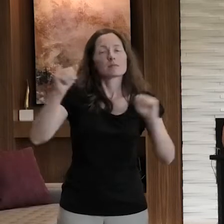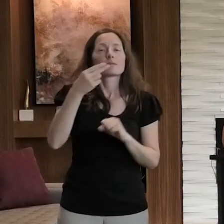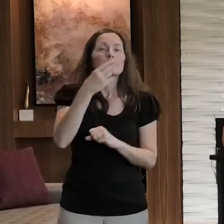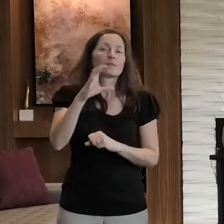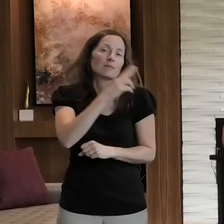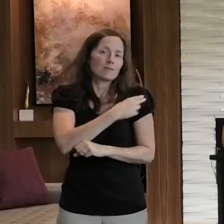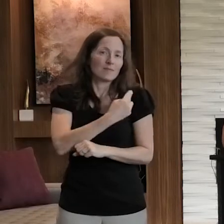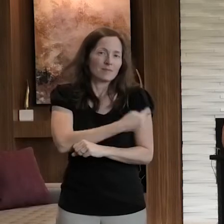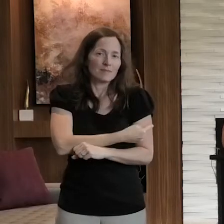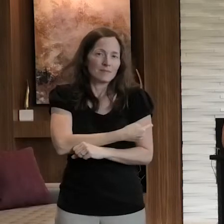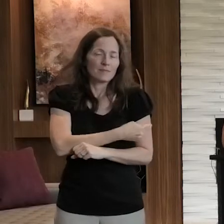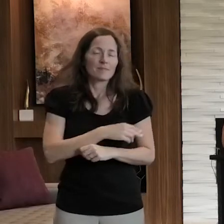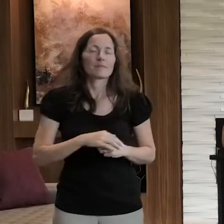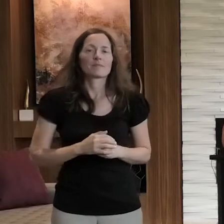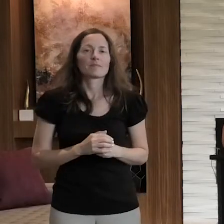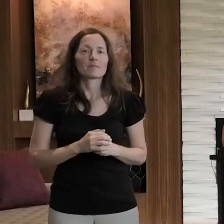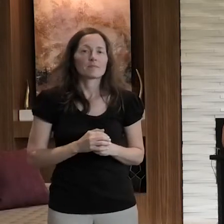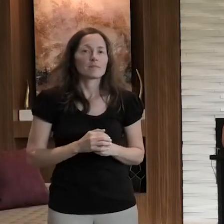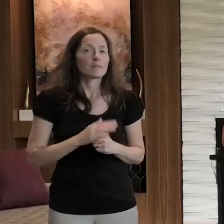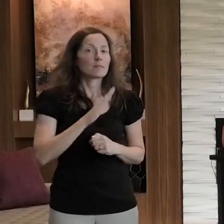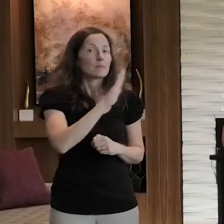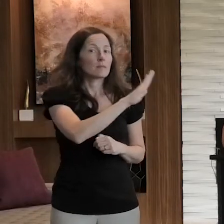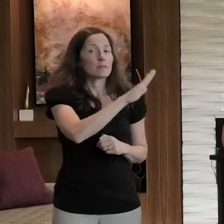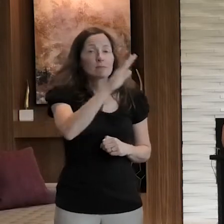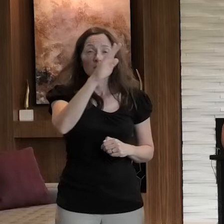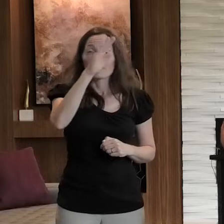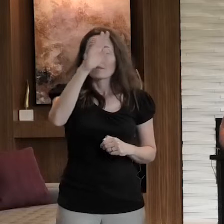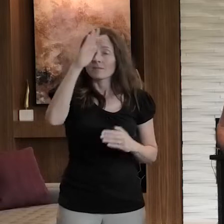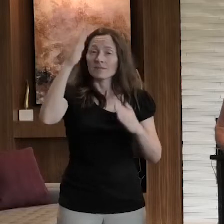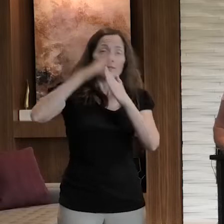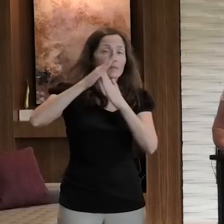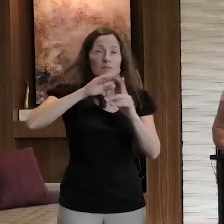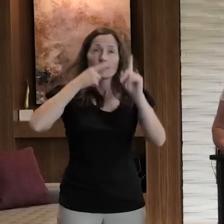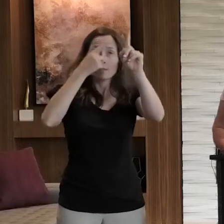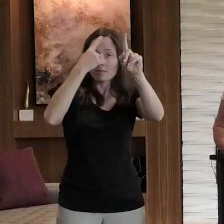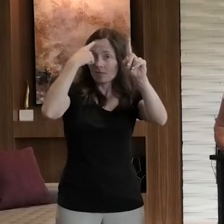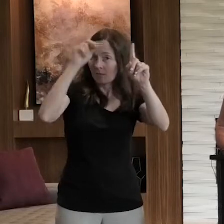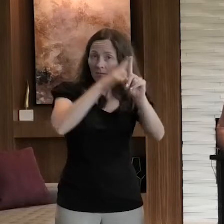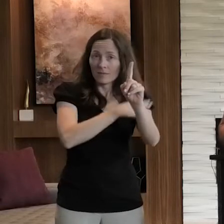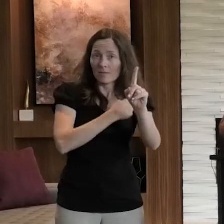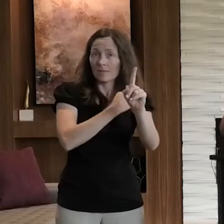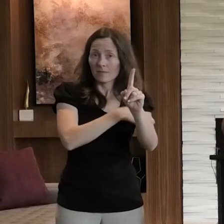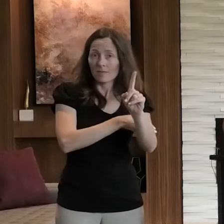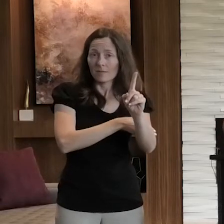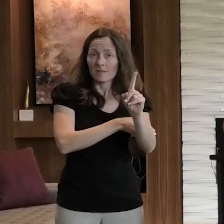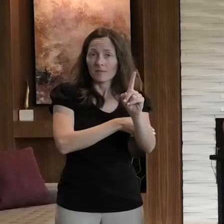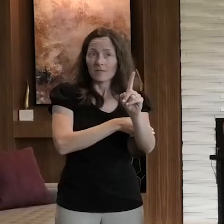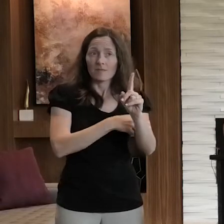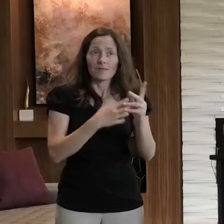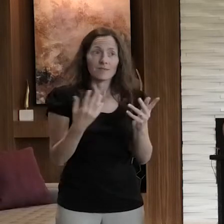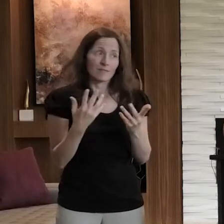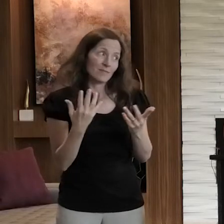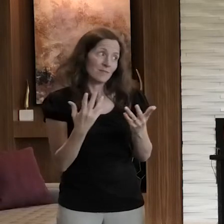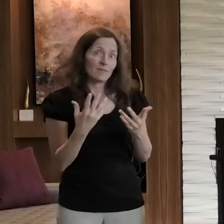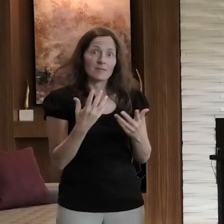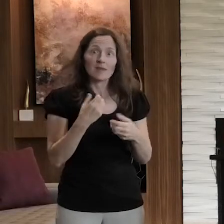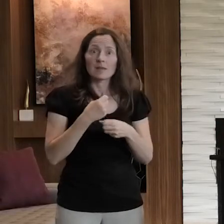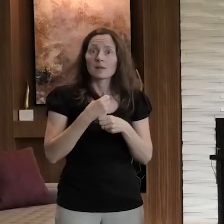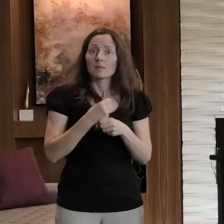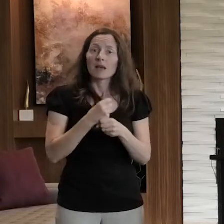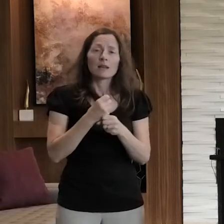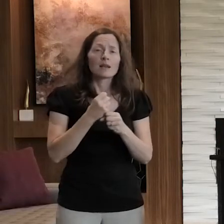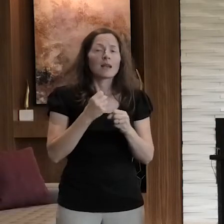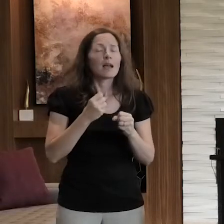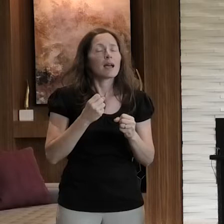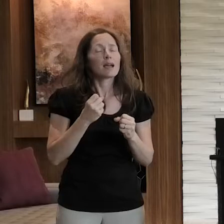Hospital. His number one goal for the hospital is creating a delightful experience for patients